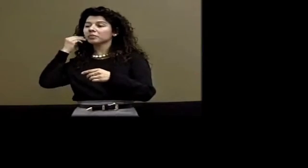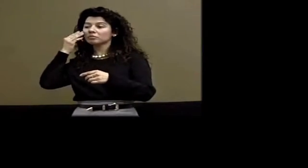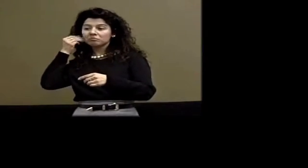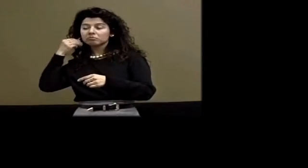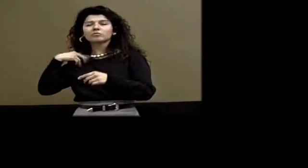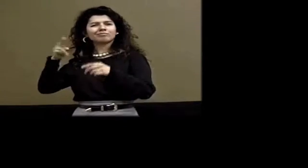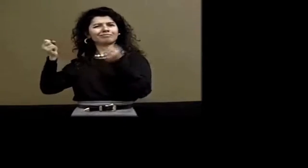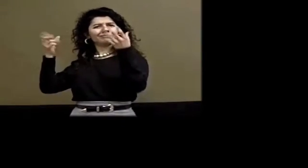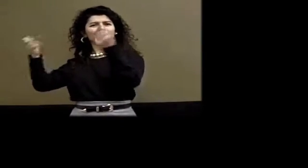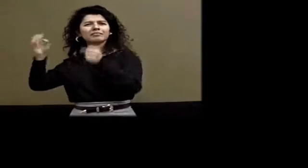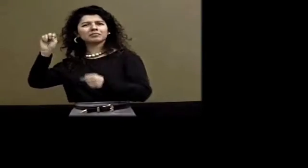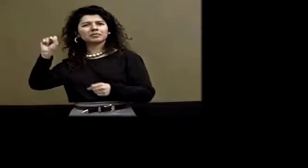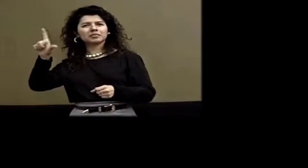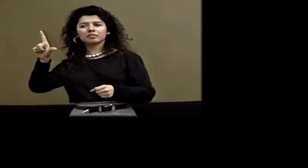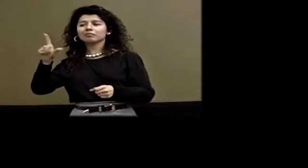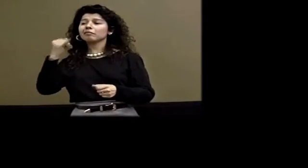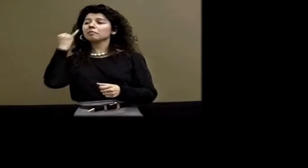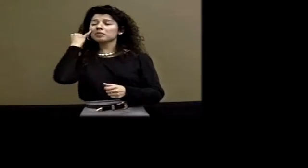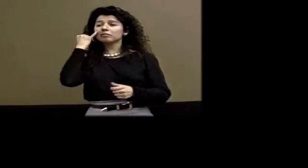Mexico, I use Mexican Sign Language.